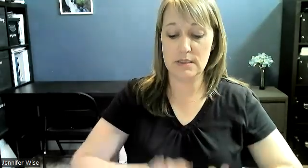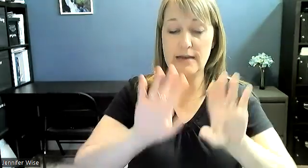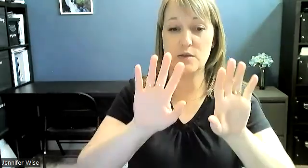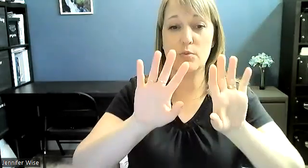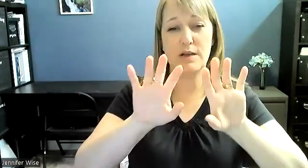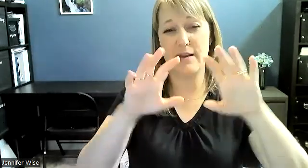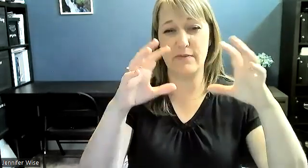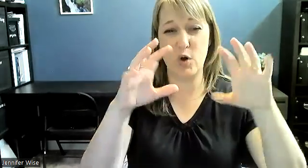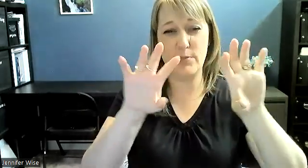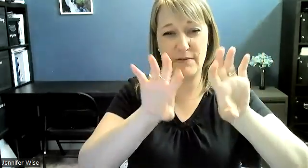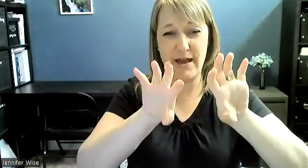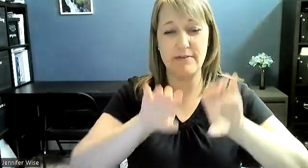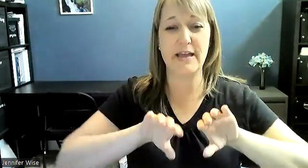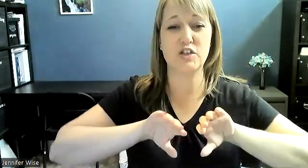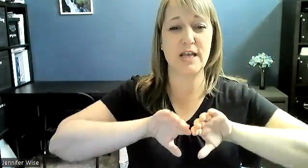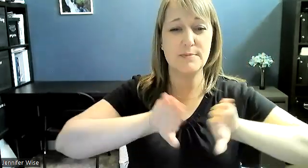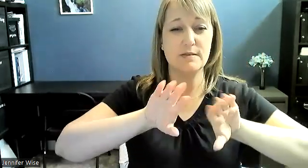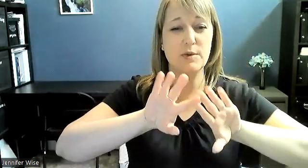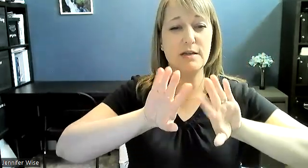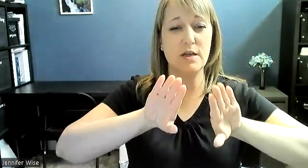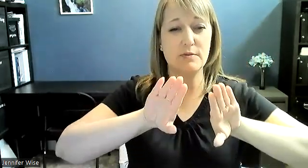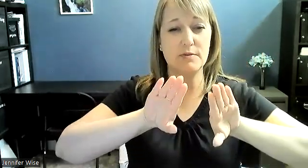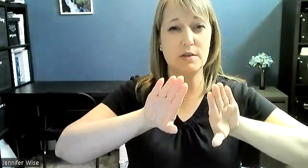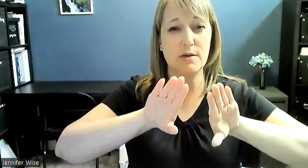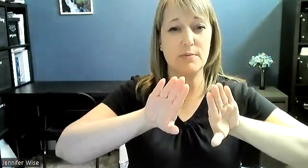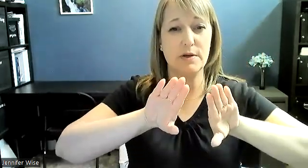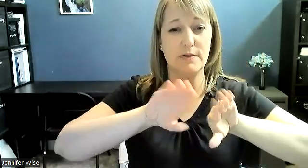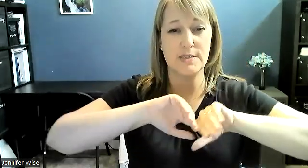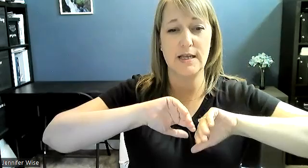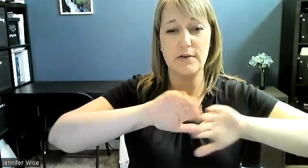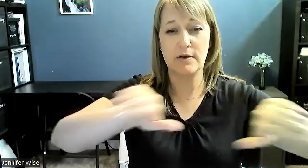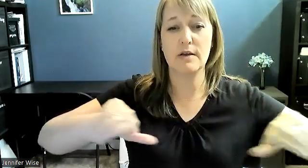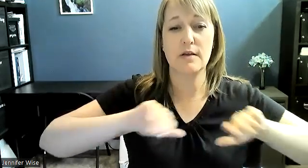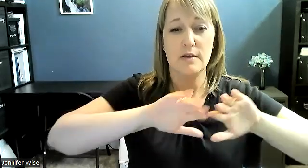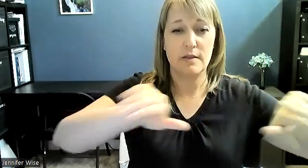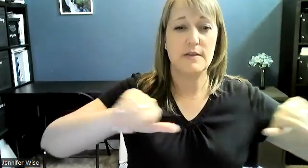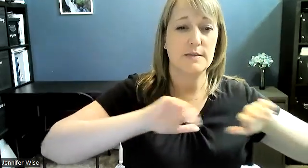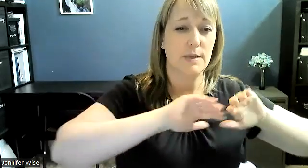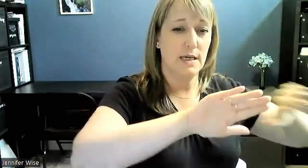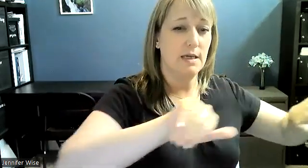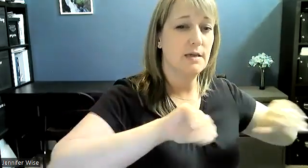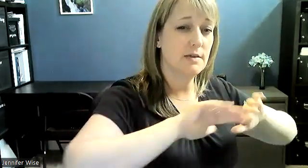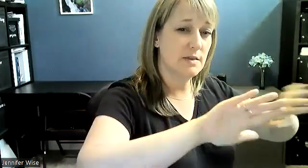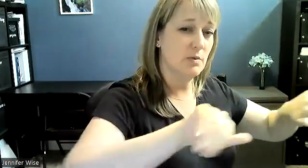Yeah, so kind of open 5 hand shapes. Well, no, you're going to want to put your fingers together this way.